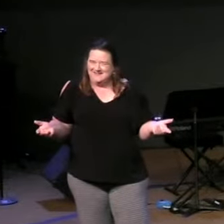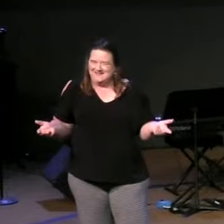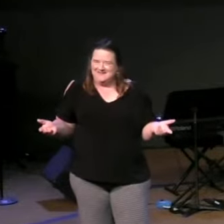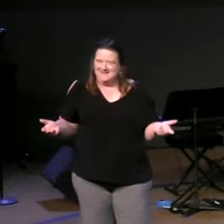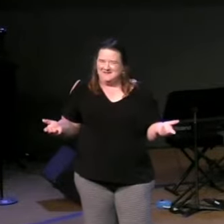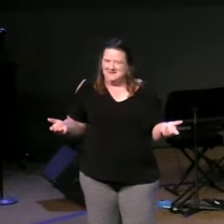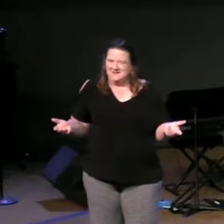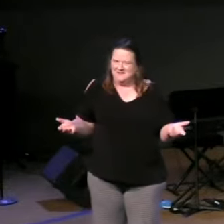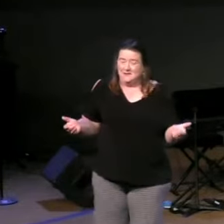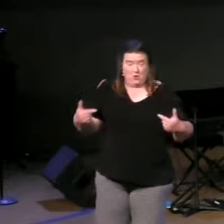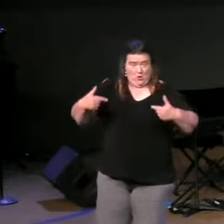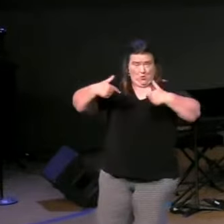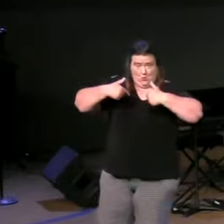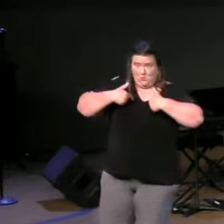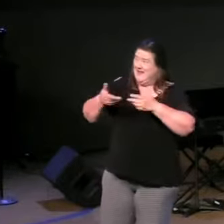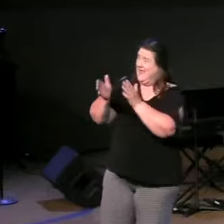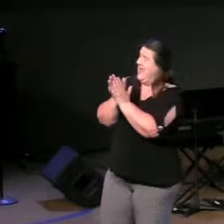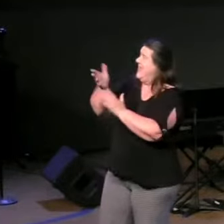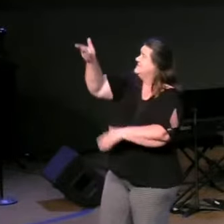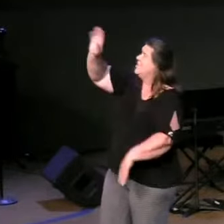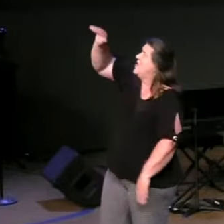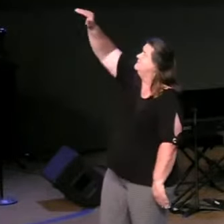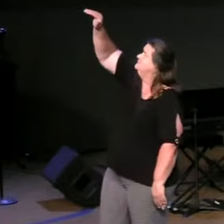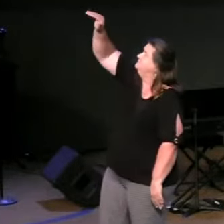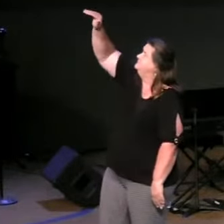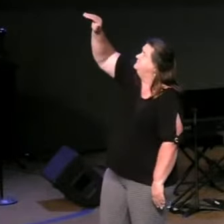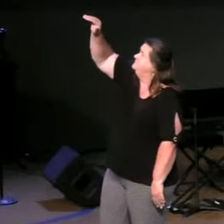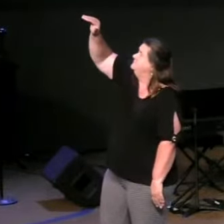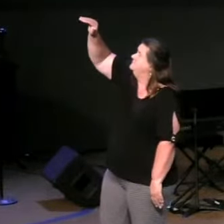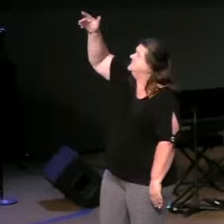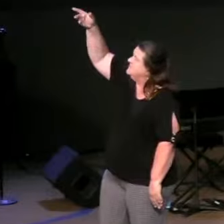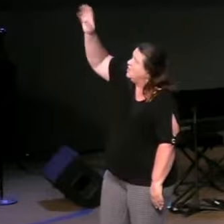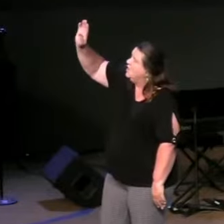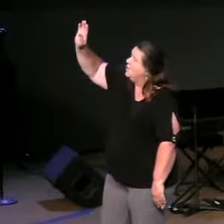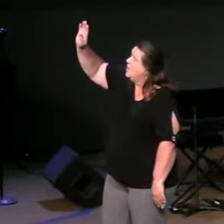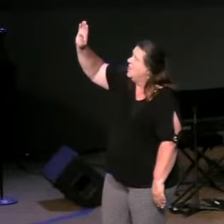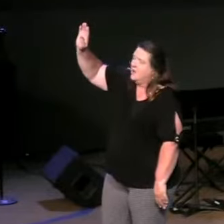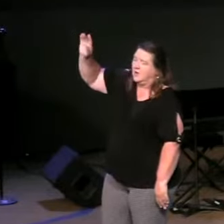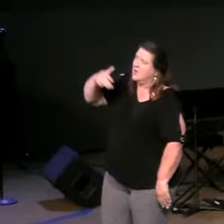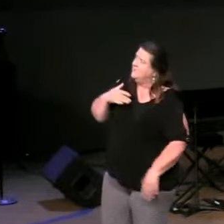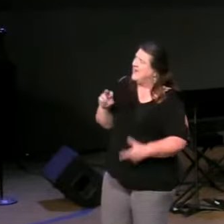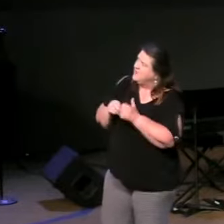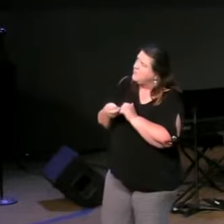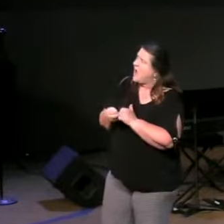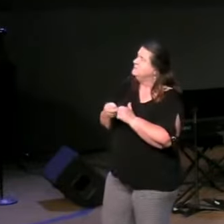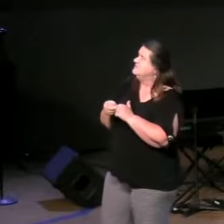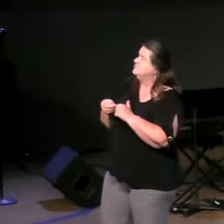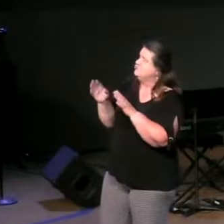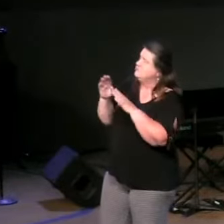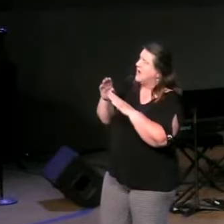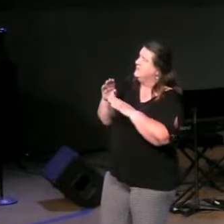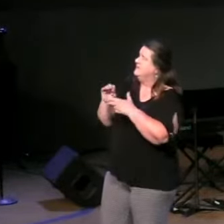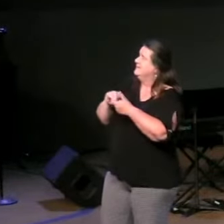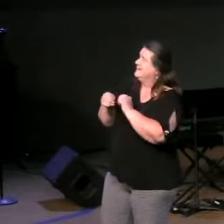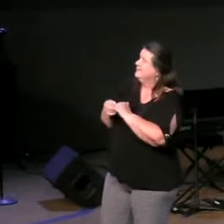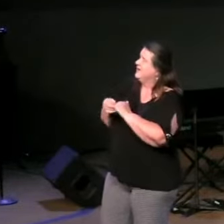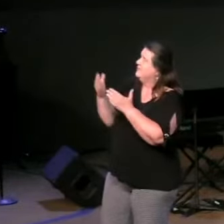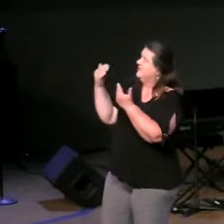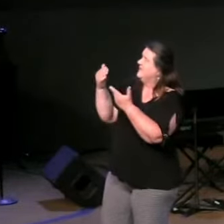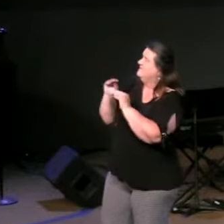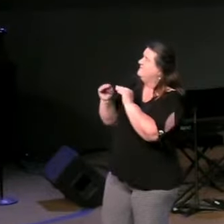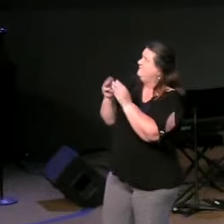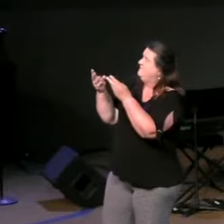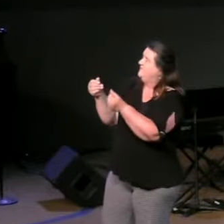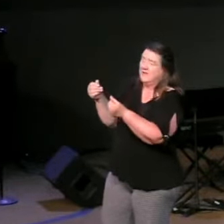I couldn't. When I ask for God and I tell him, "God, I have these struggles, I have these problems in front of me and everything, make it happen,"